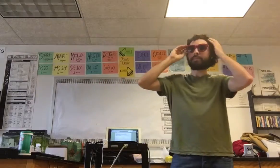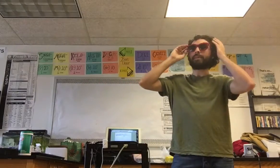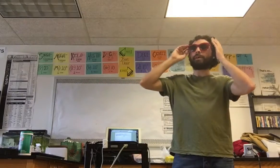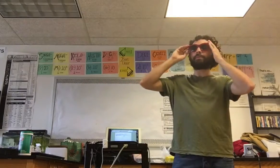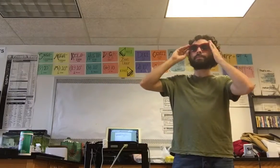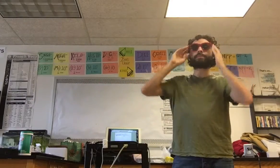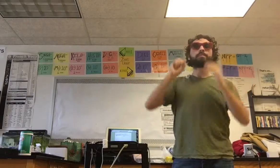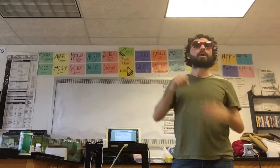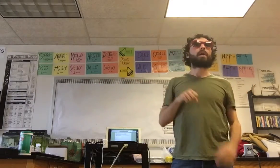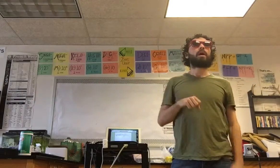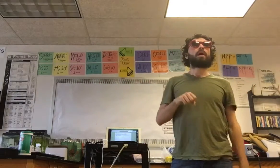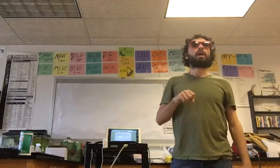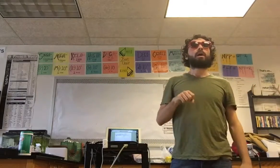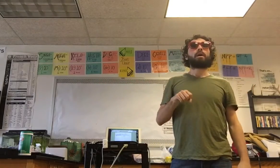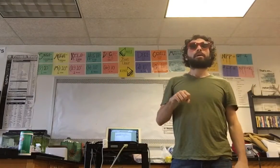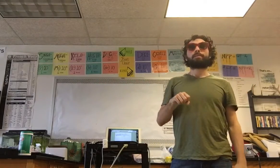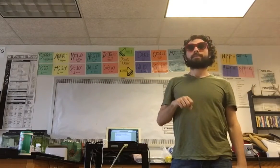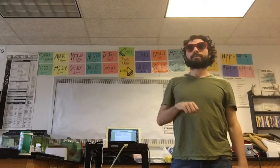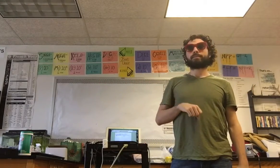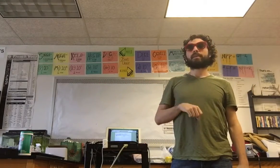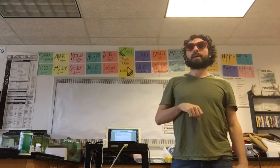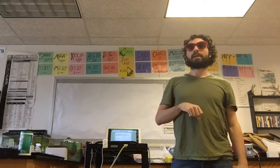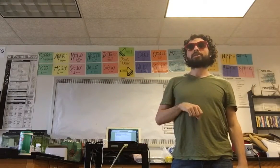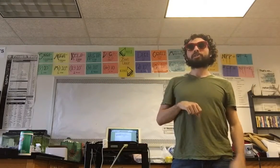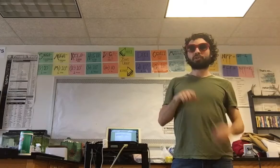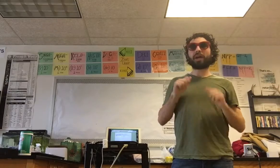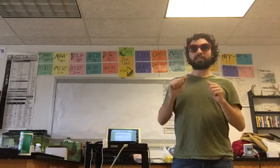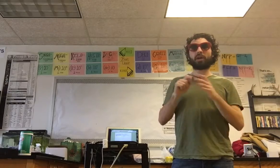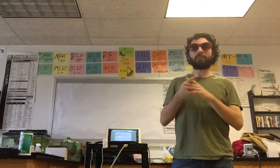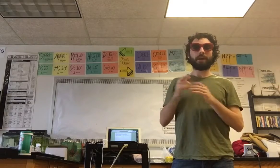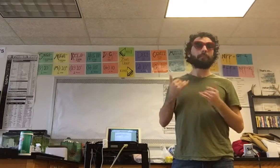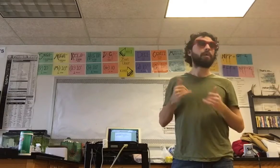Write it down, all caps, call it a day. Wait, it's supposed to be all in caps? Yeah. Yeah. Oh my god. You guys just try, start from now.